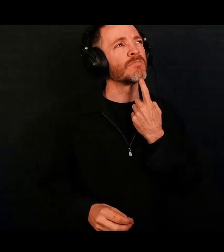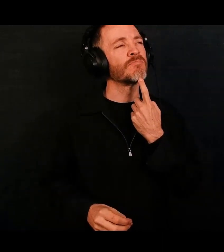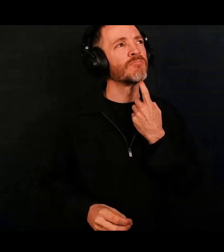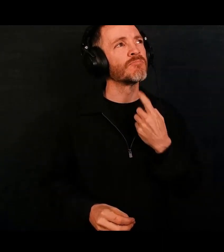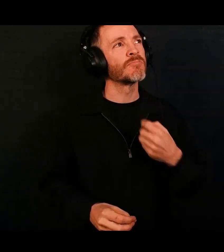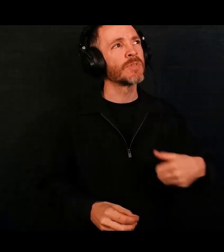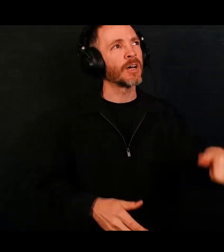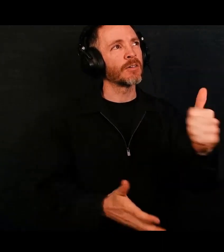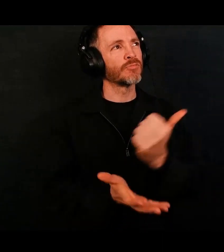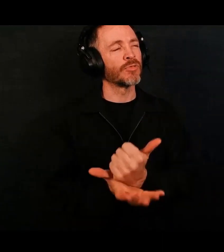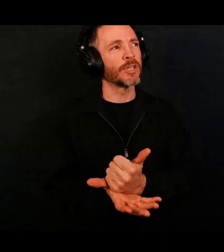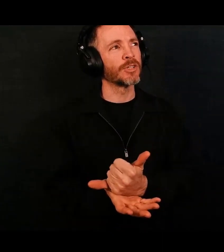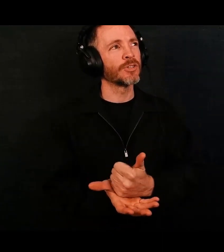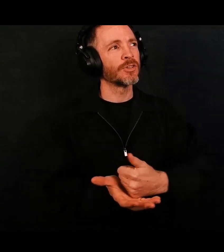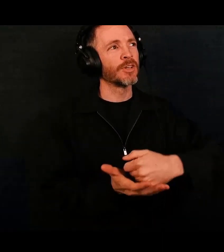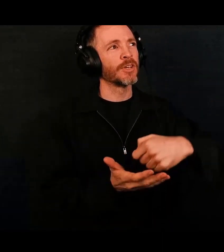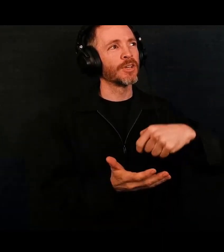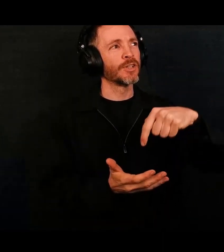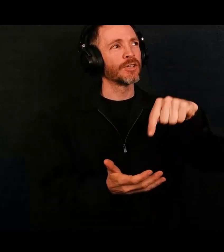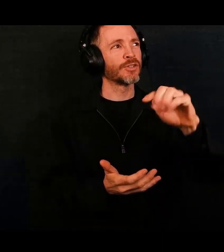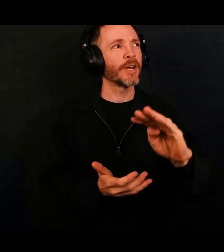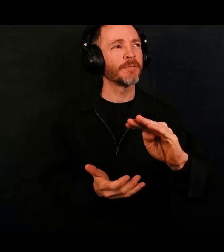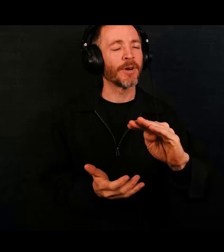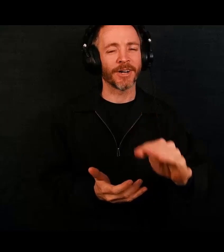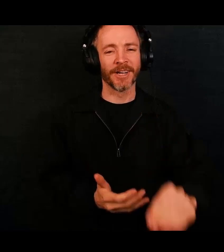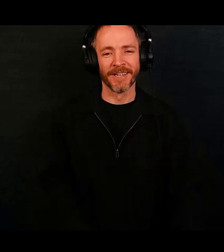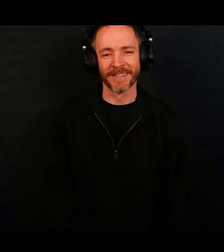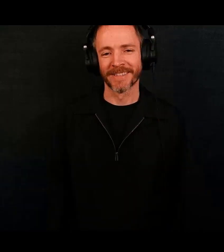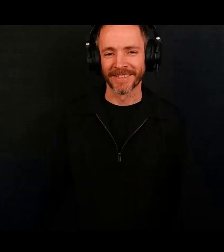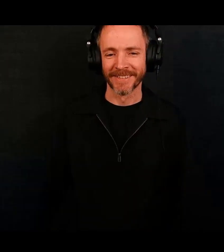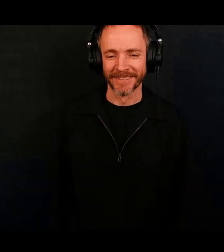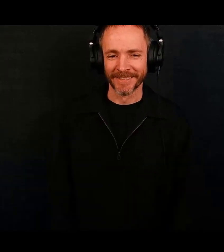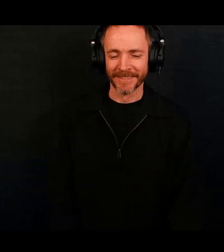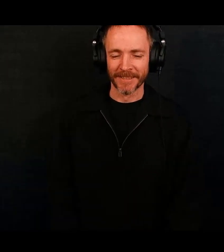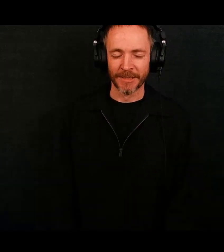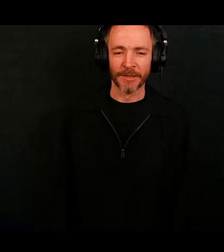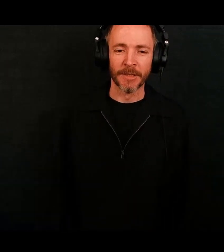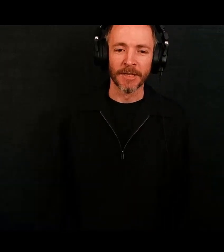registered. Not a registered trademark.